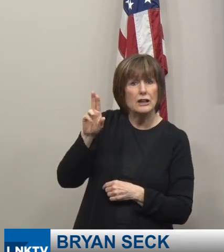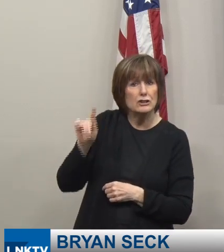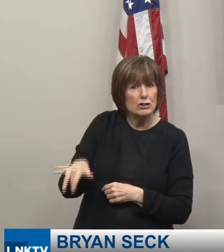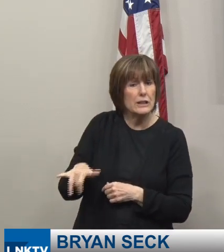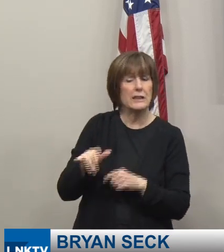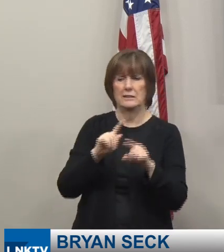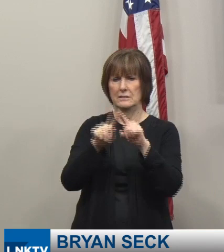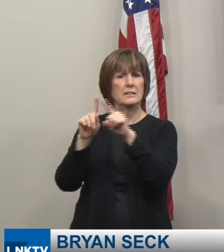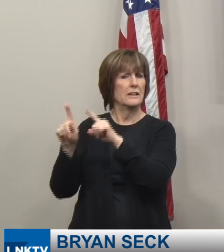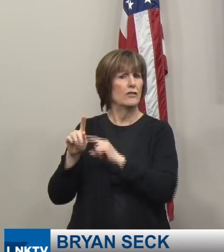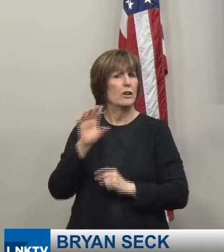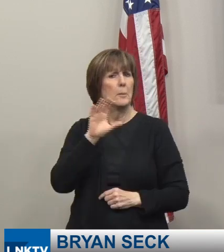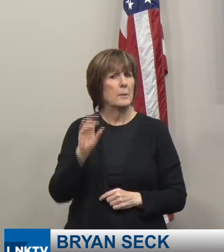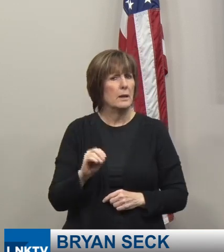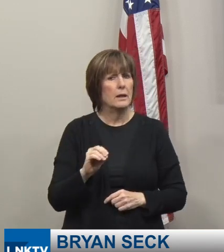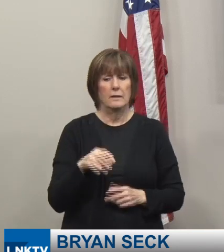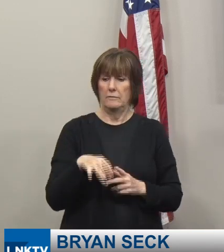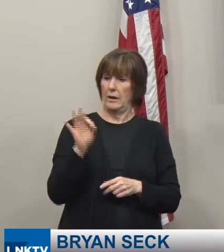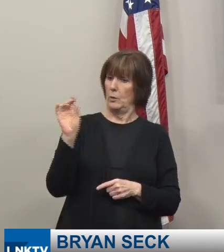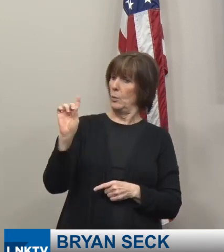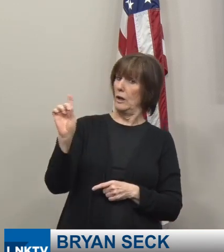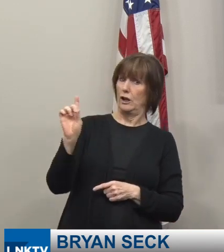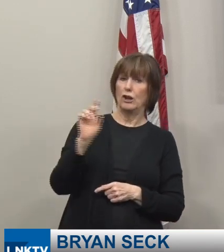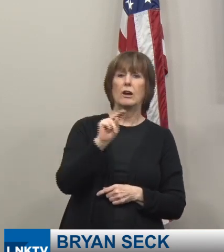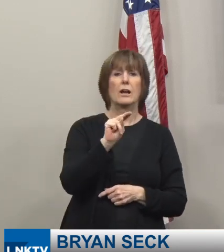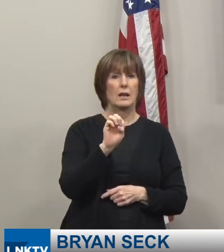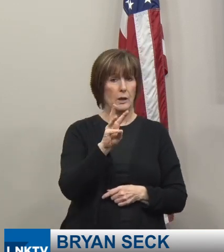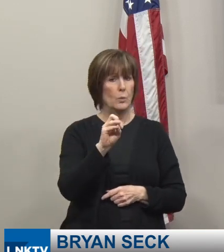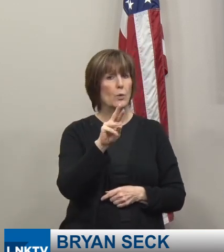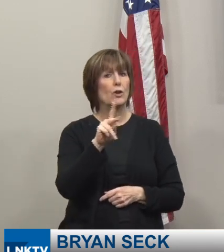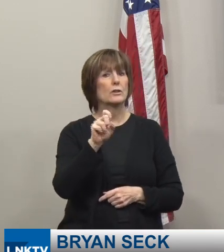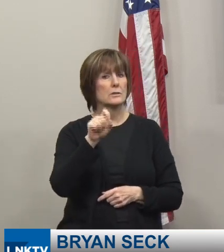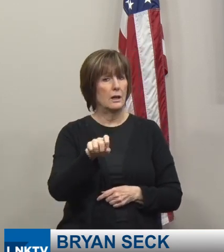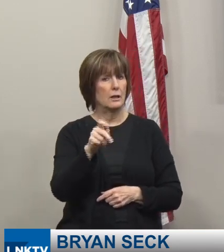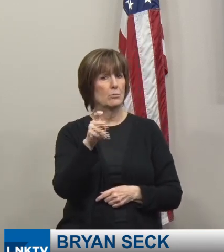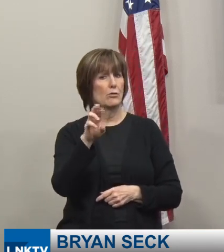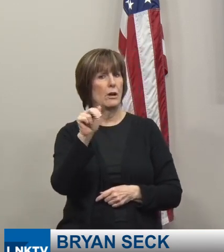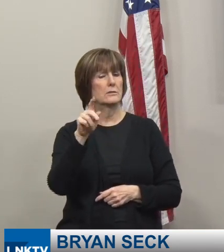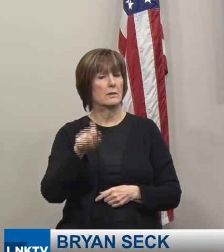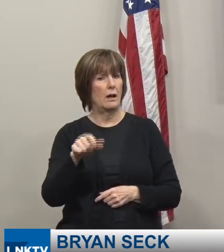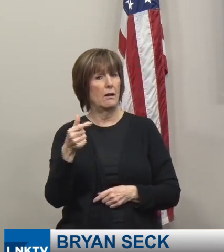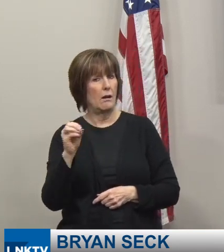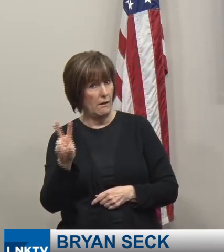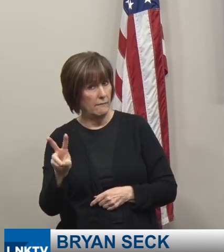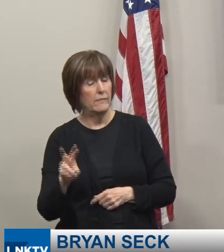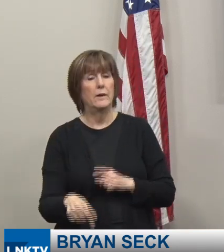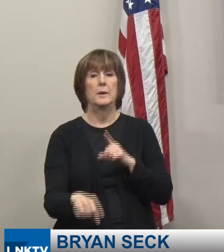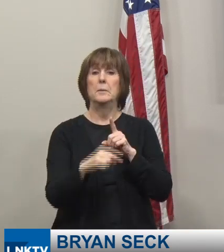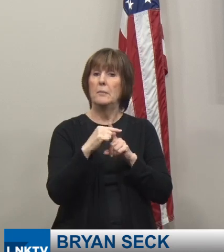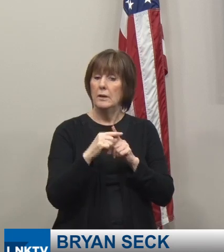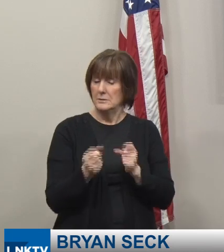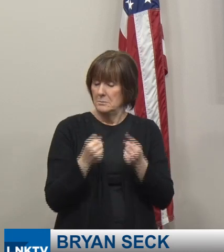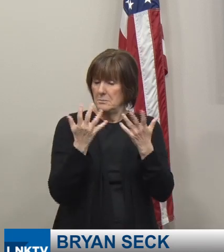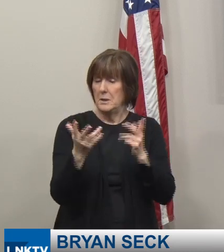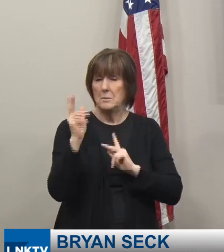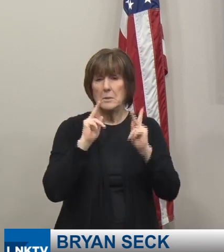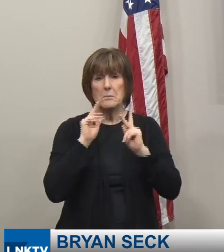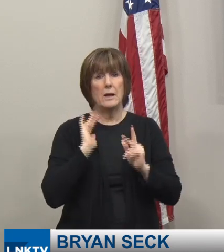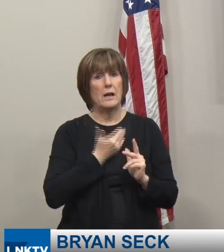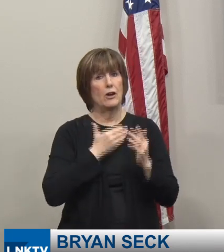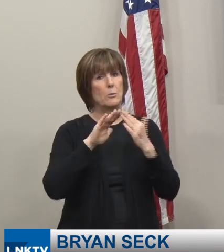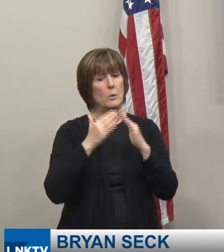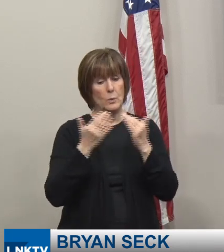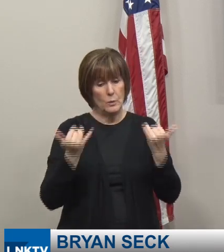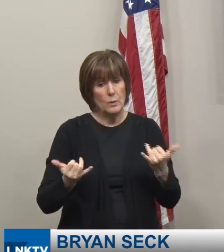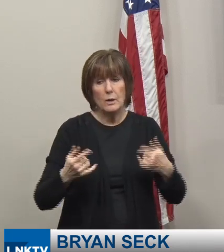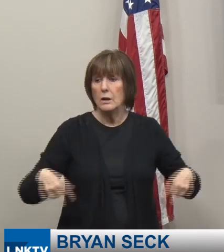community. You can find that information, like Mayor mentioned, at neworks.nebraska.gov. Also, there are many people in our community